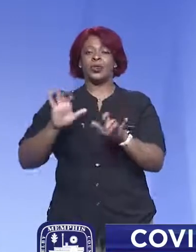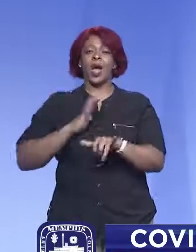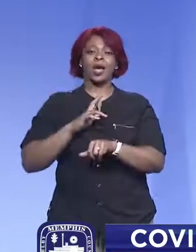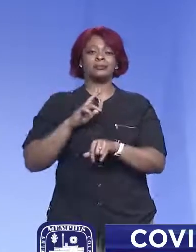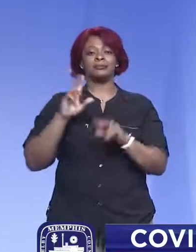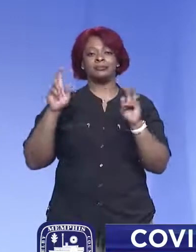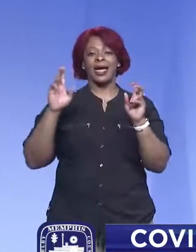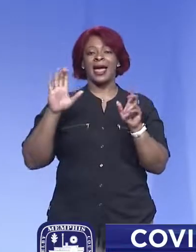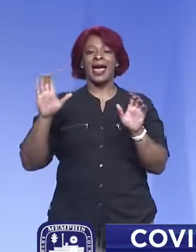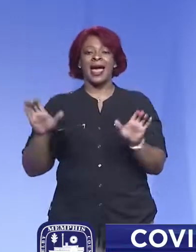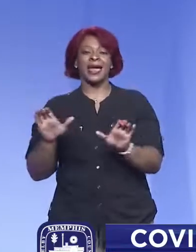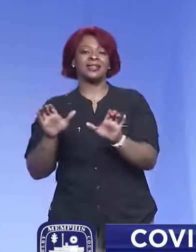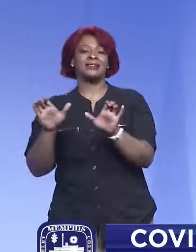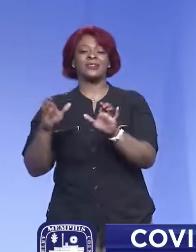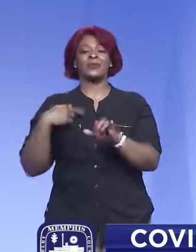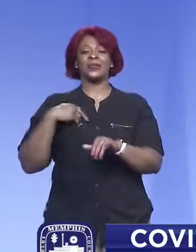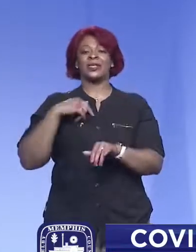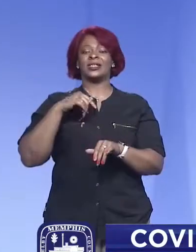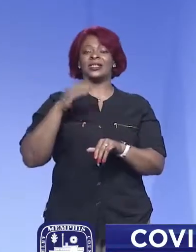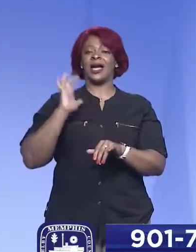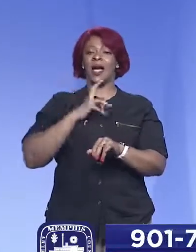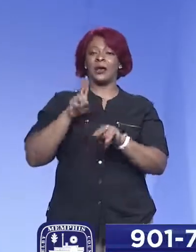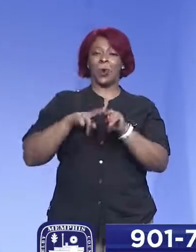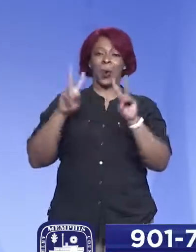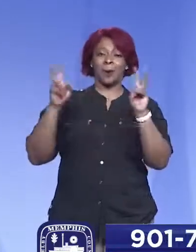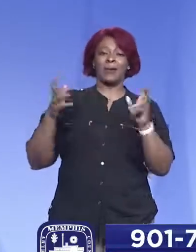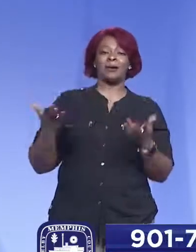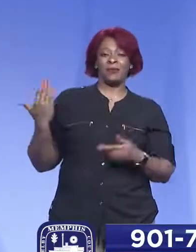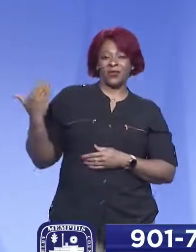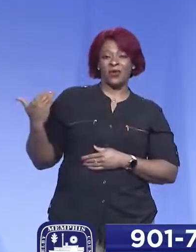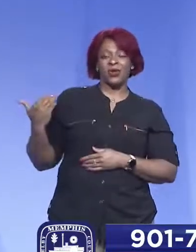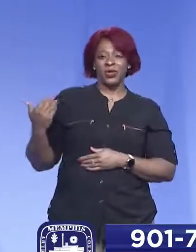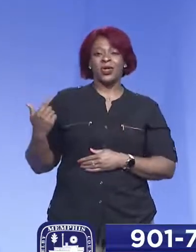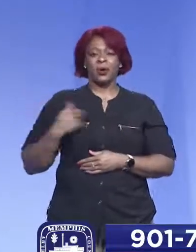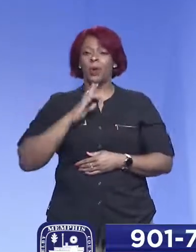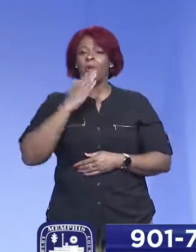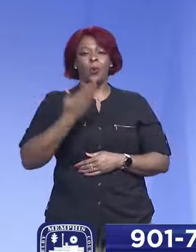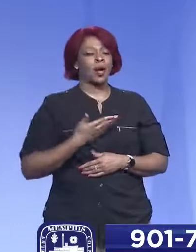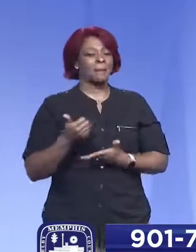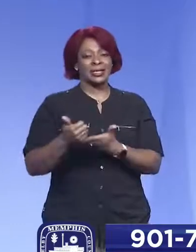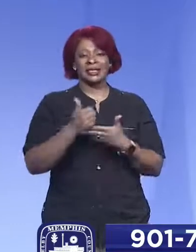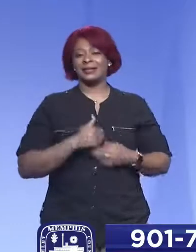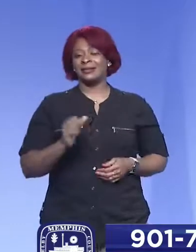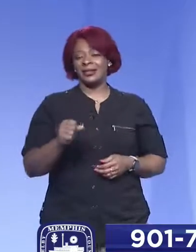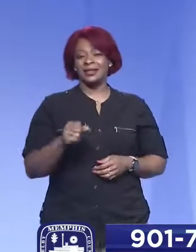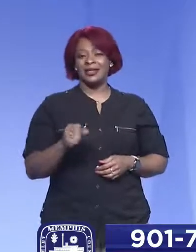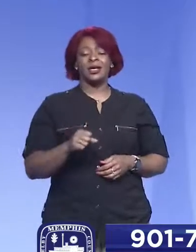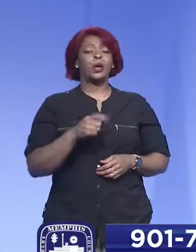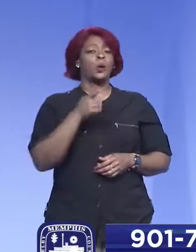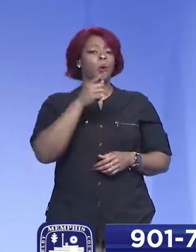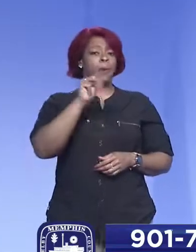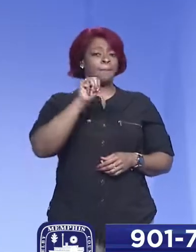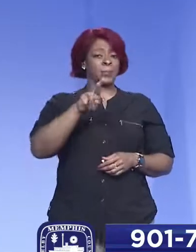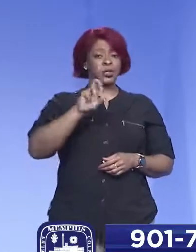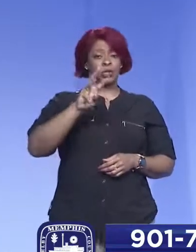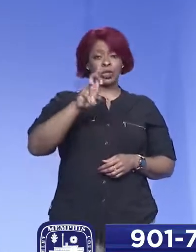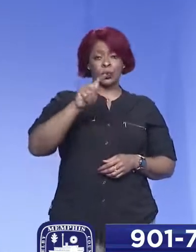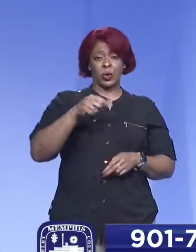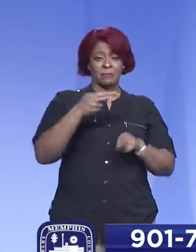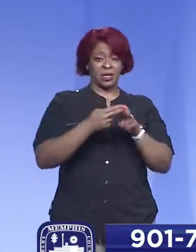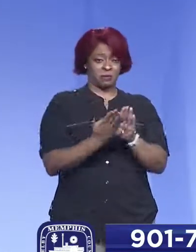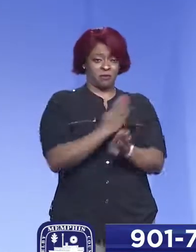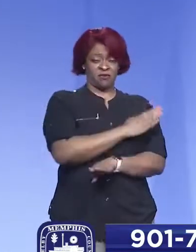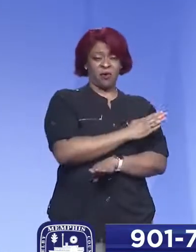some things that used to be normal. So we would welcome that. Of course, as Mr. Sweat had